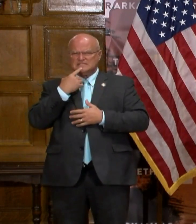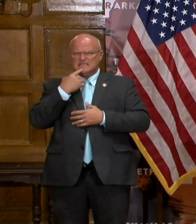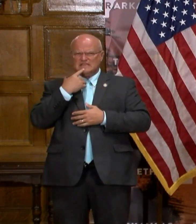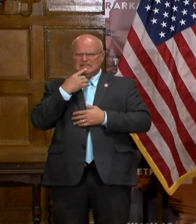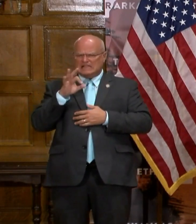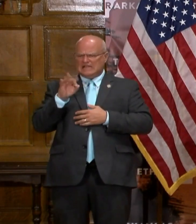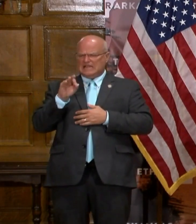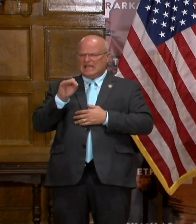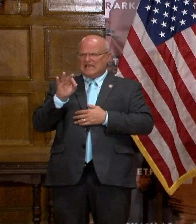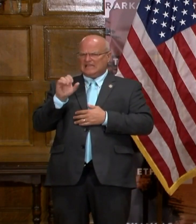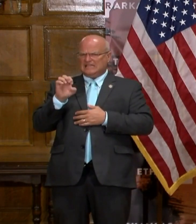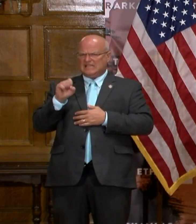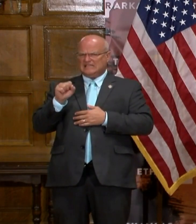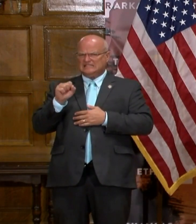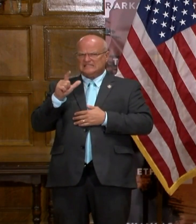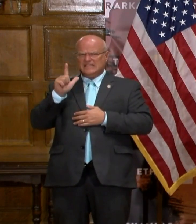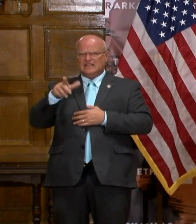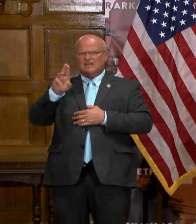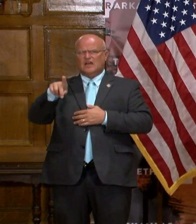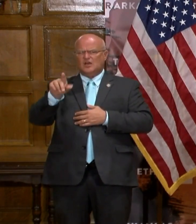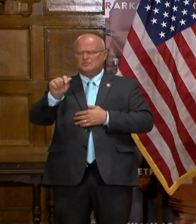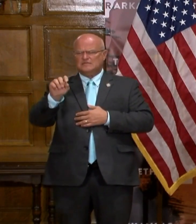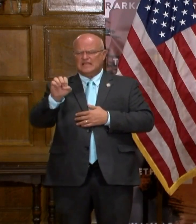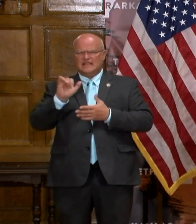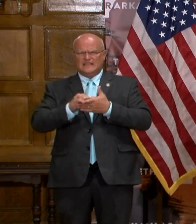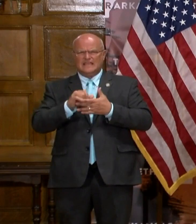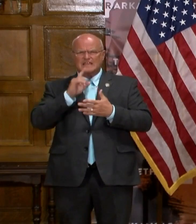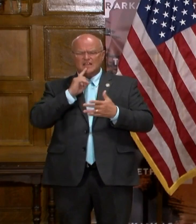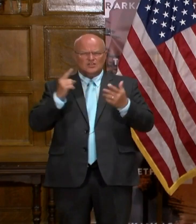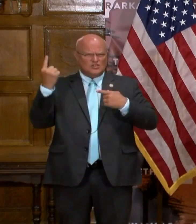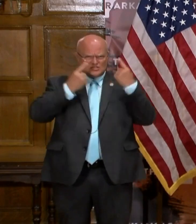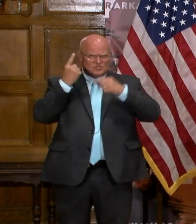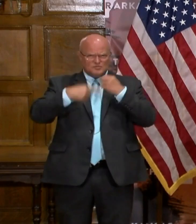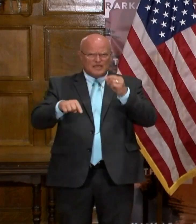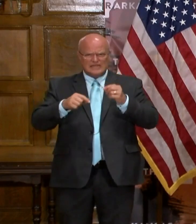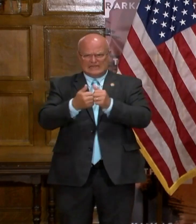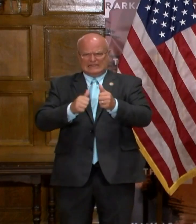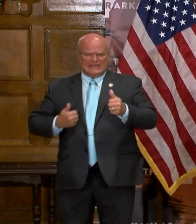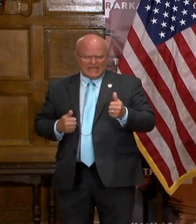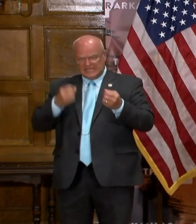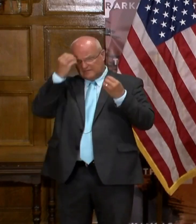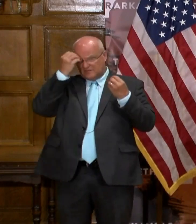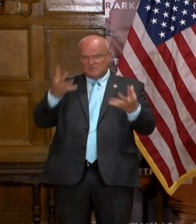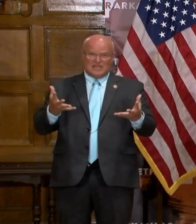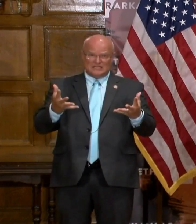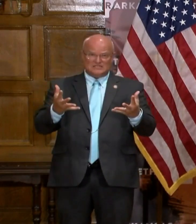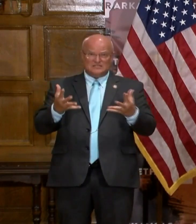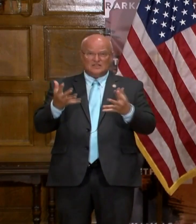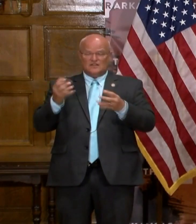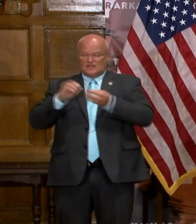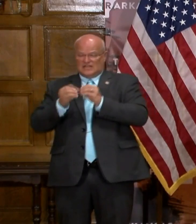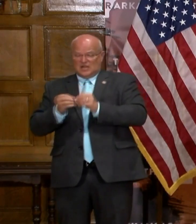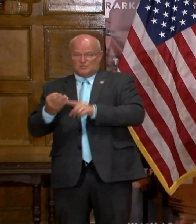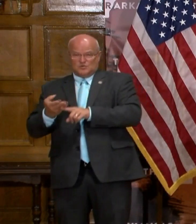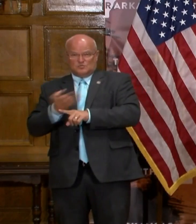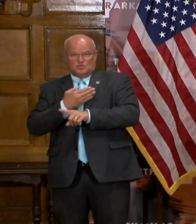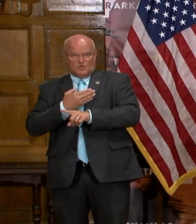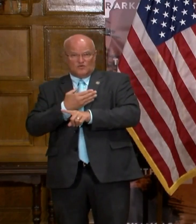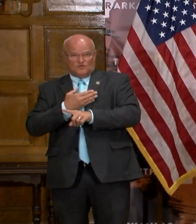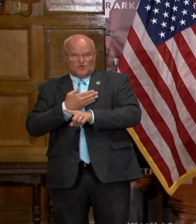aware of 90 cases. They later updated that. But are you concerned about any lag in information if you're getting numbers